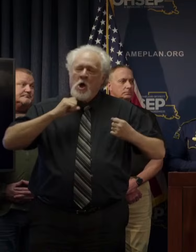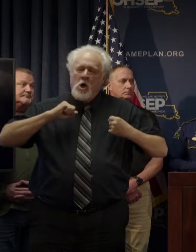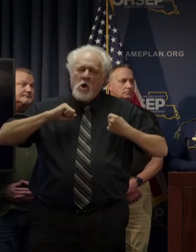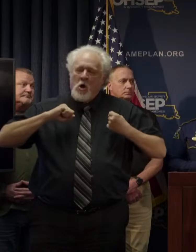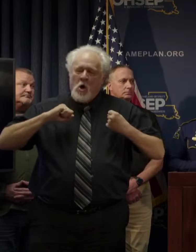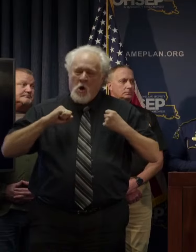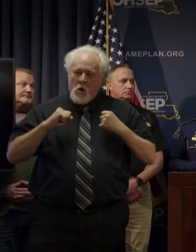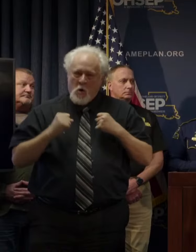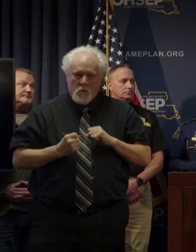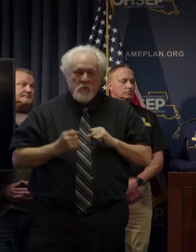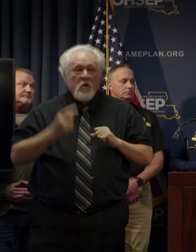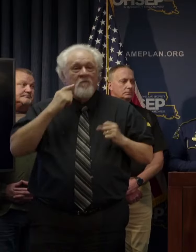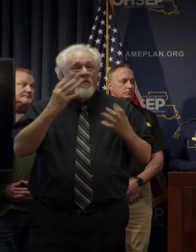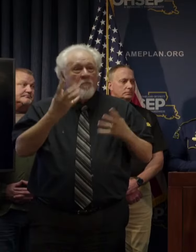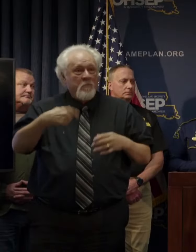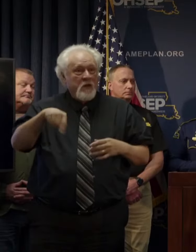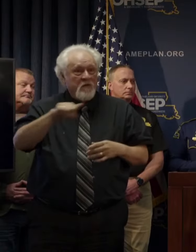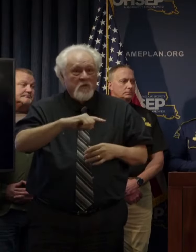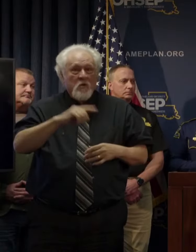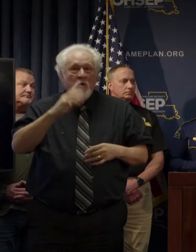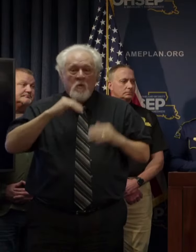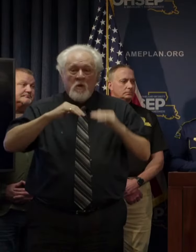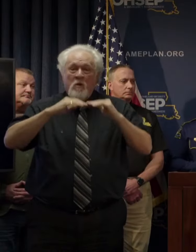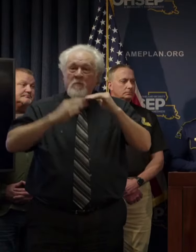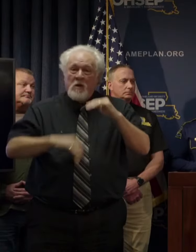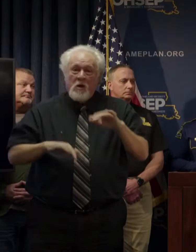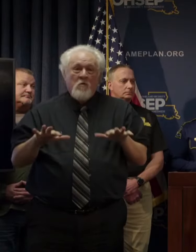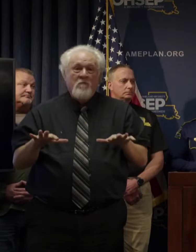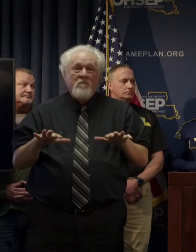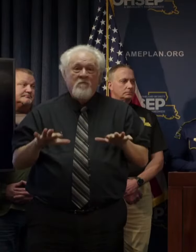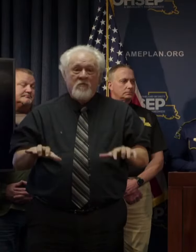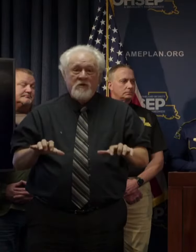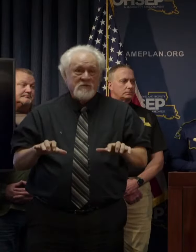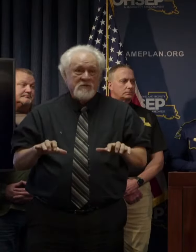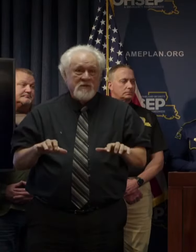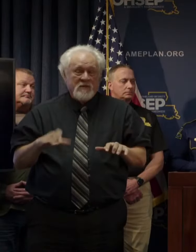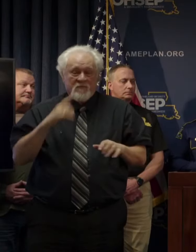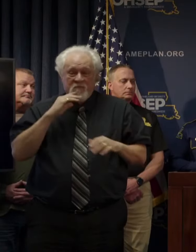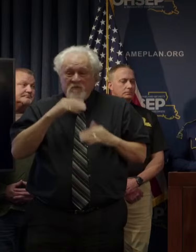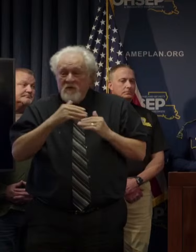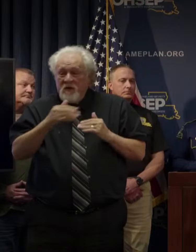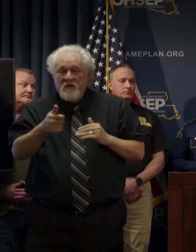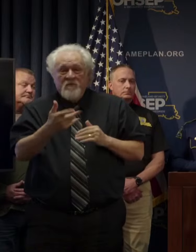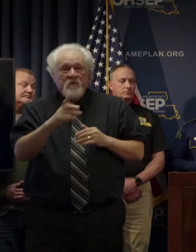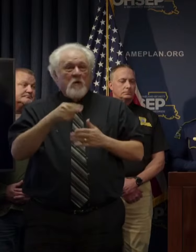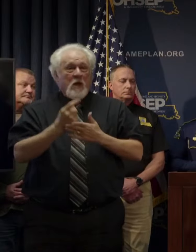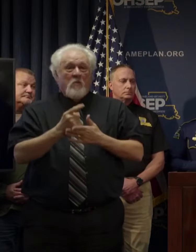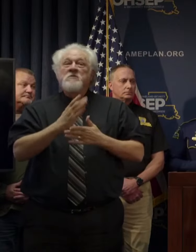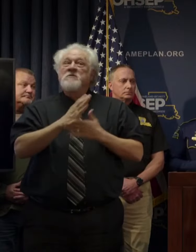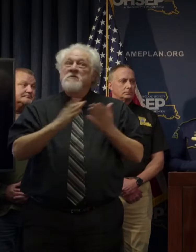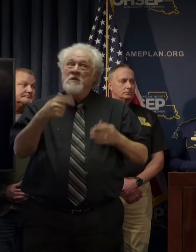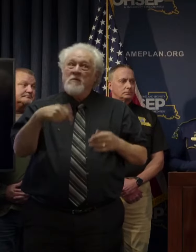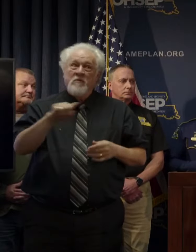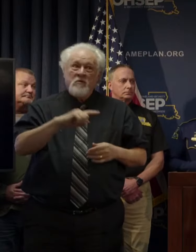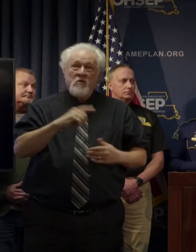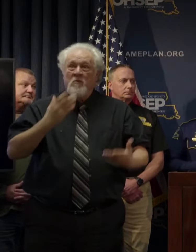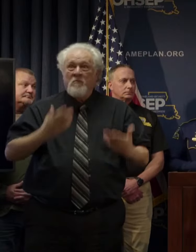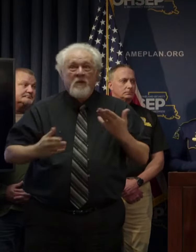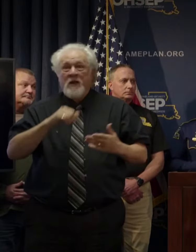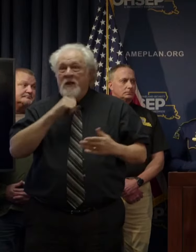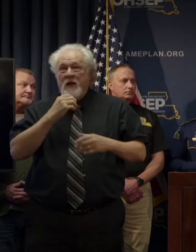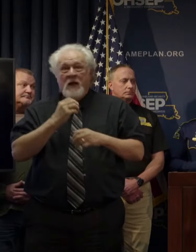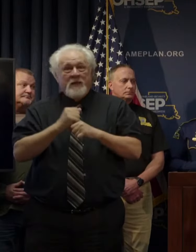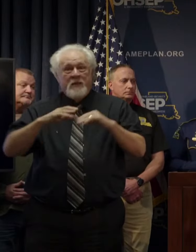going to get. For many of you, you're going to go below freezing in the next handful of hours. And for some of you, you may not get